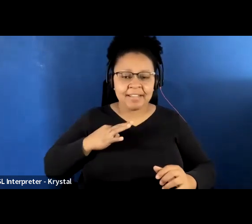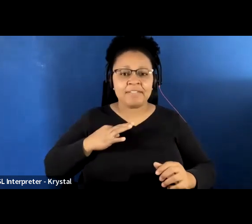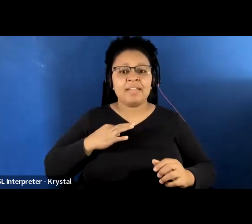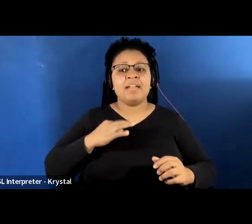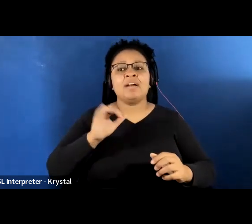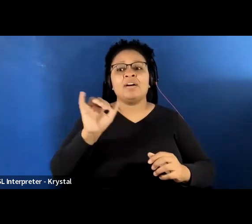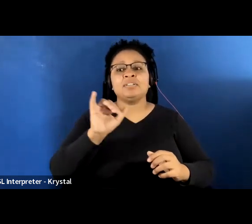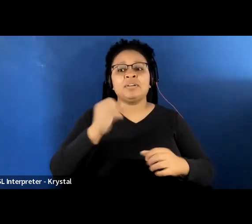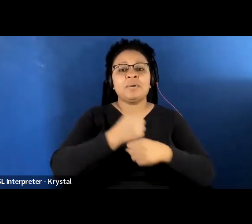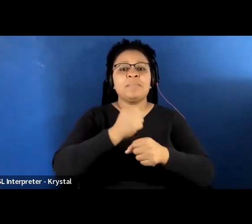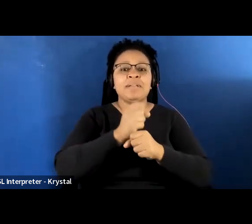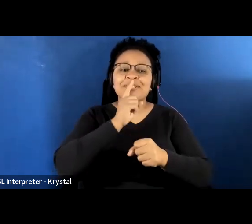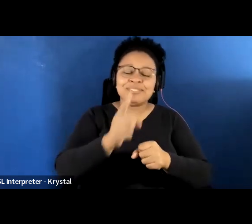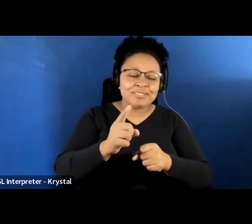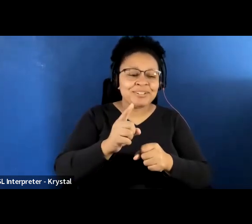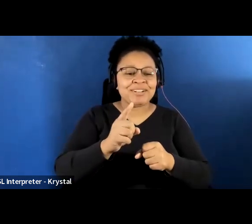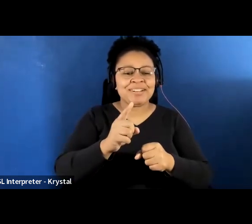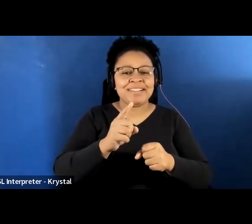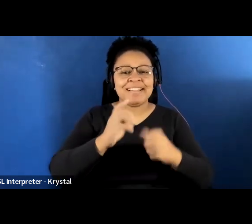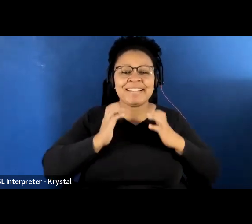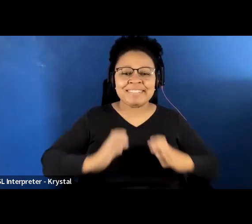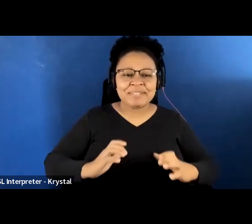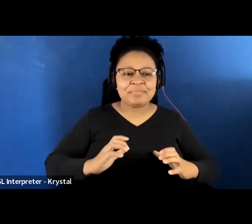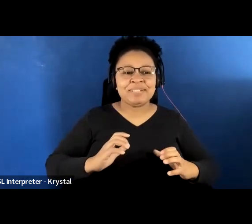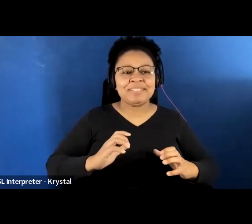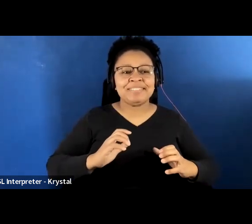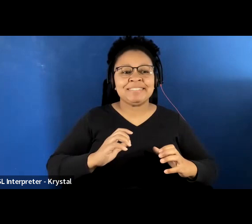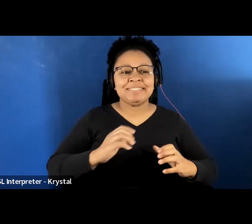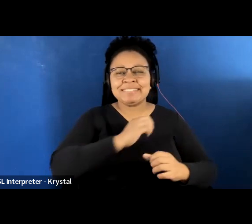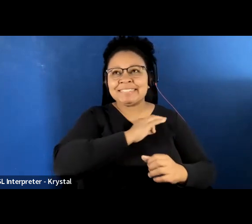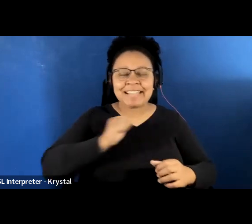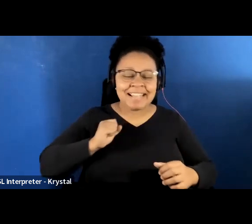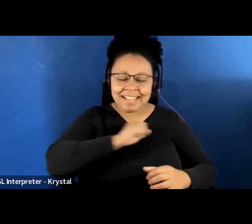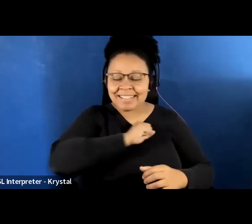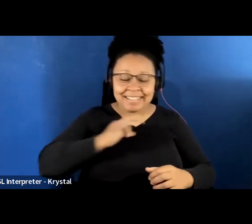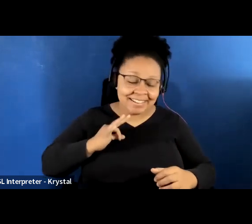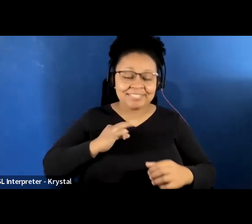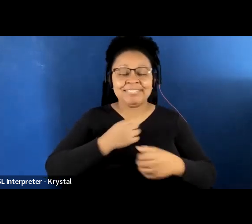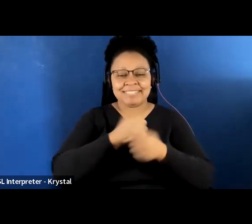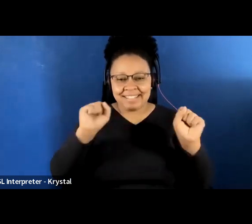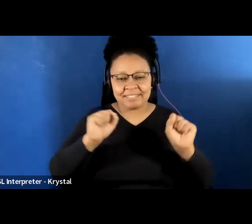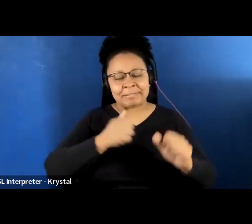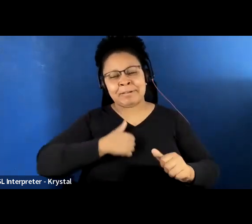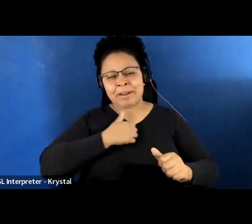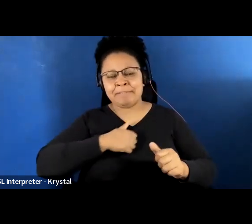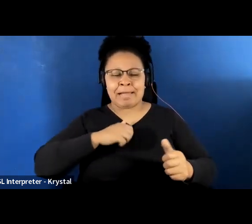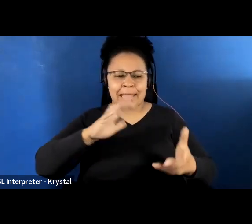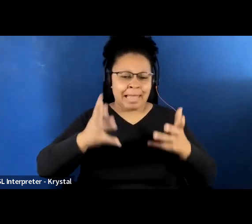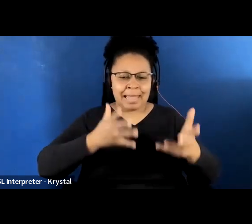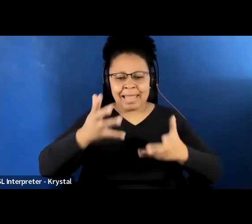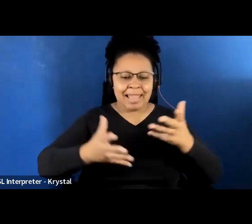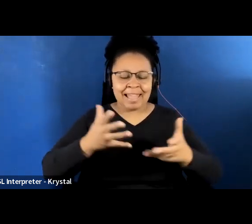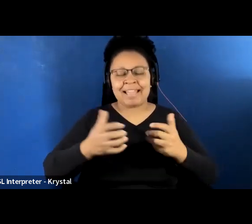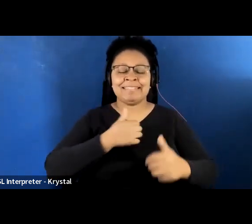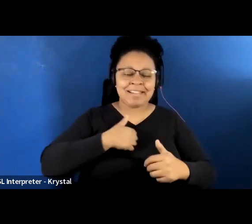safe. I'm sorry if I butchered that. I just want to mention a few housekeeping items before we get started today.